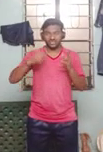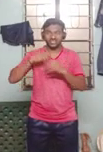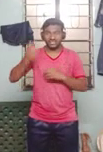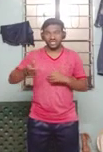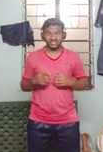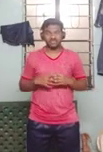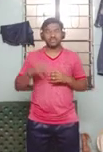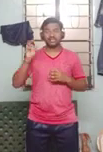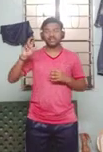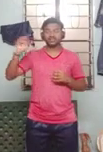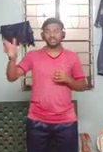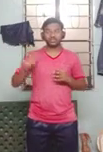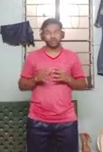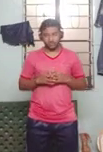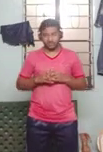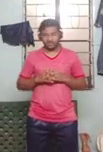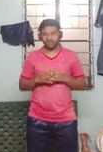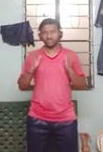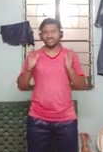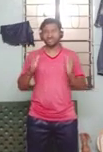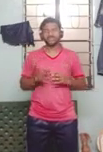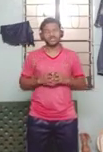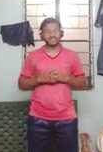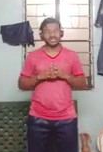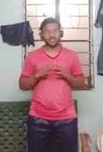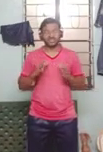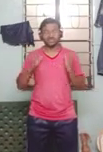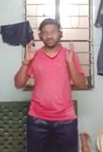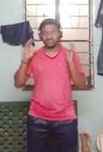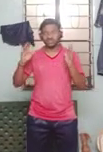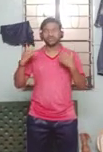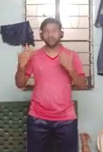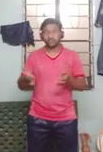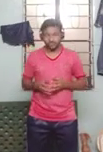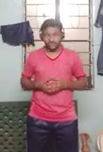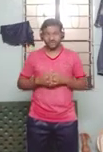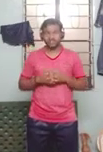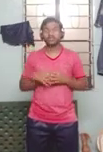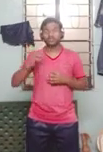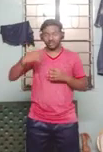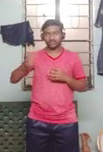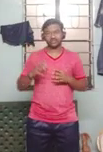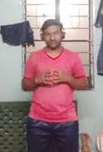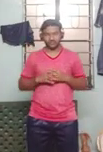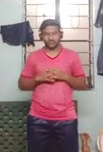object's class name, and after that arguments. So this is the syntax wise creation of your object or reference of your object.